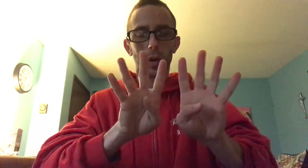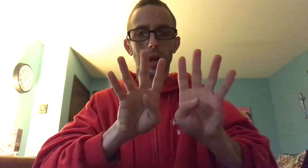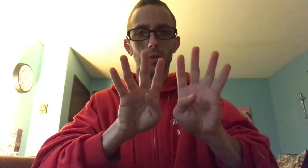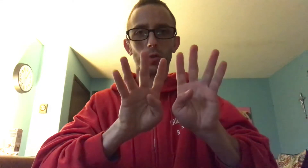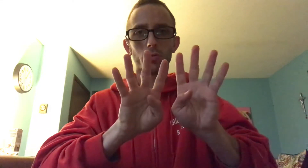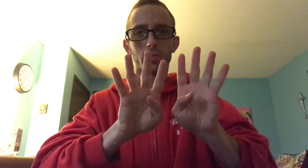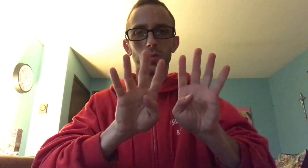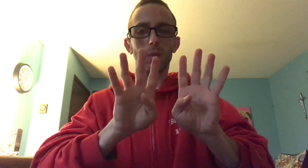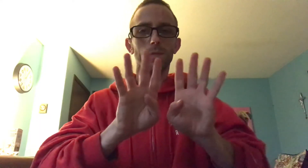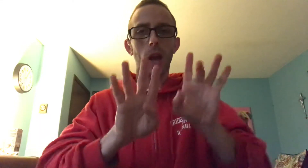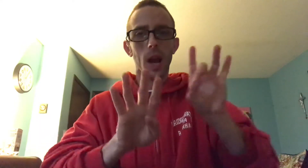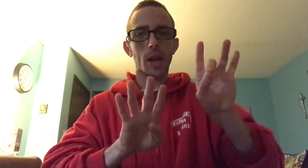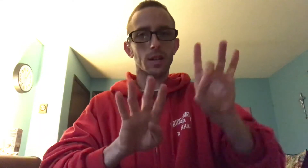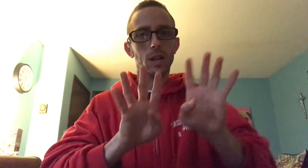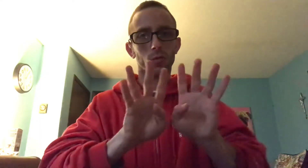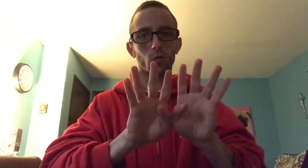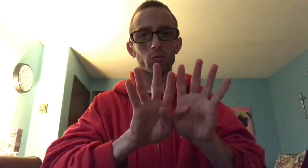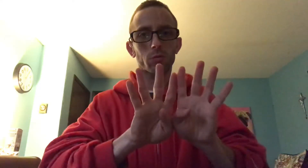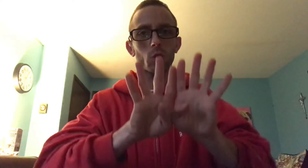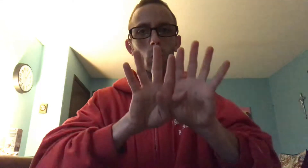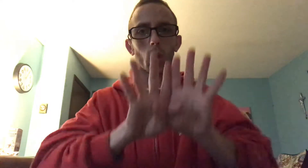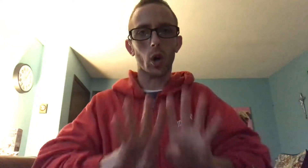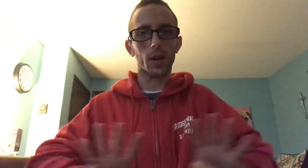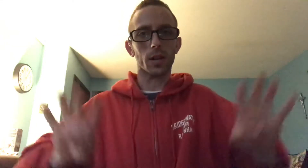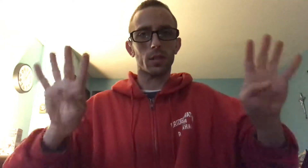candles, eight candles for Hanukkah.